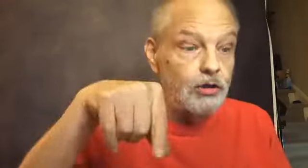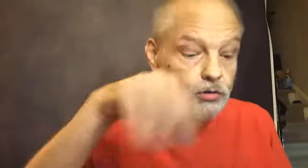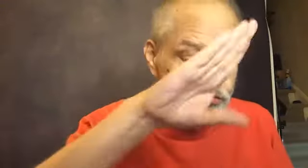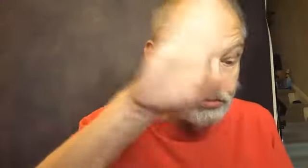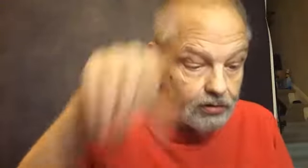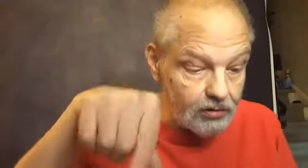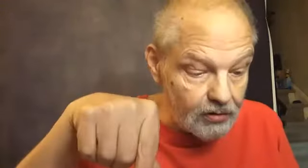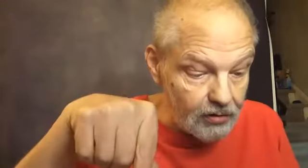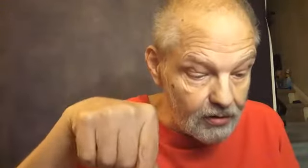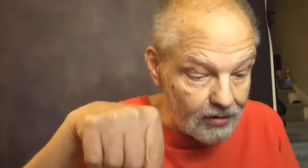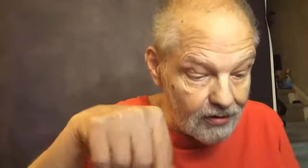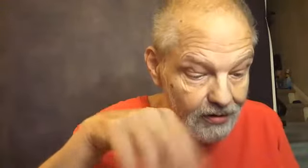BBQ,